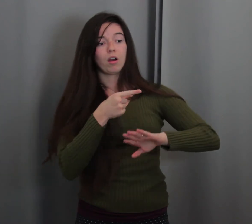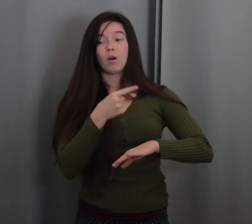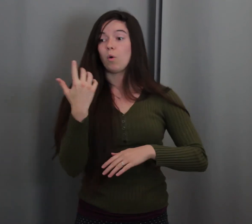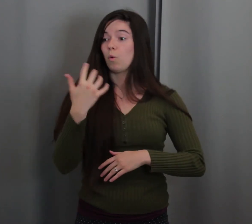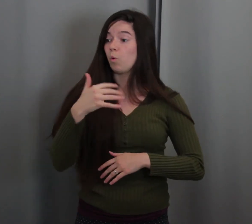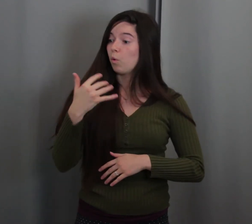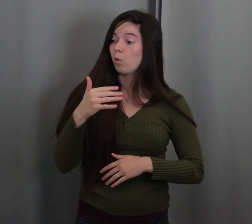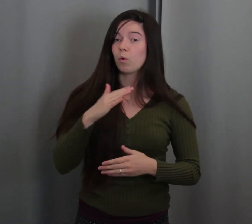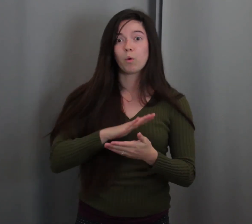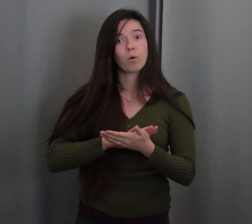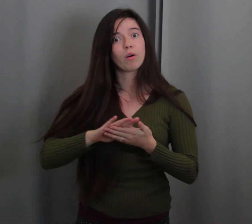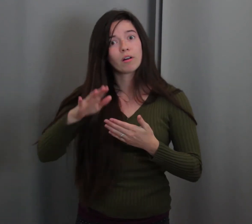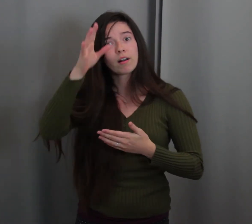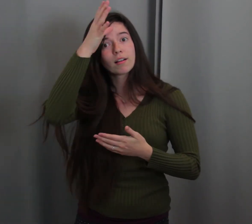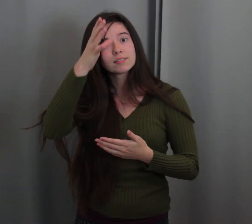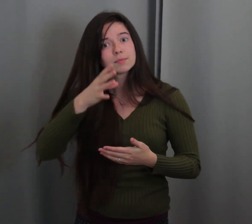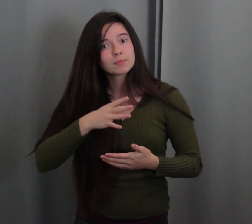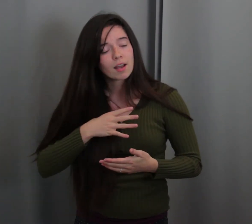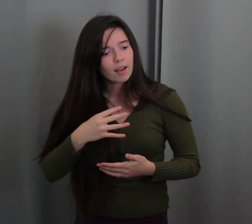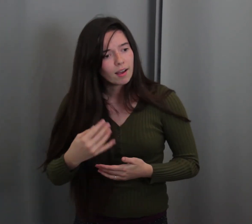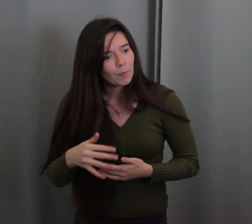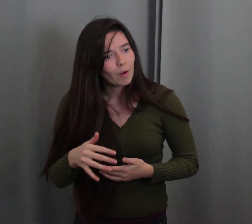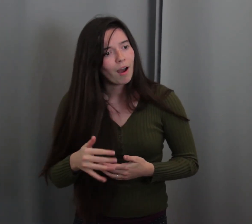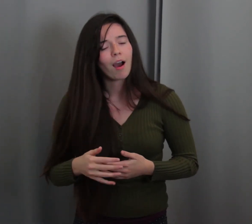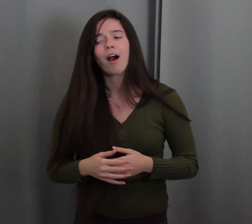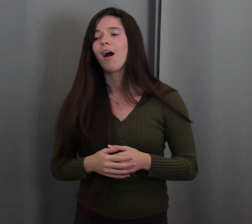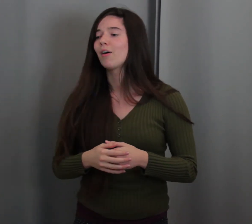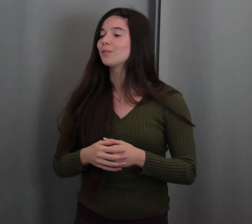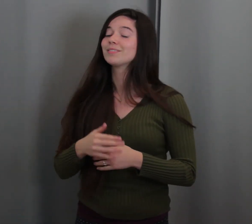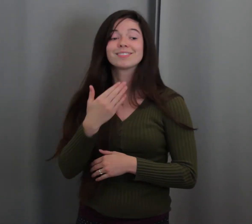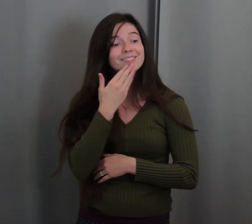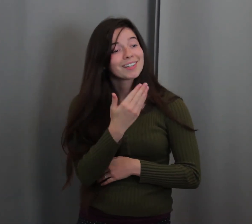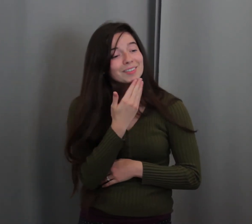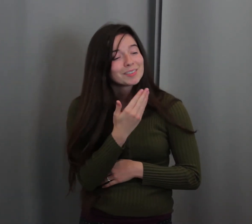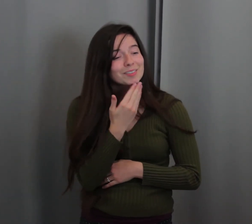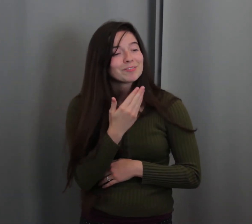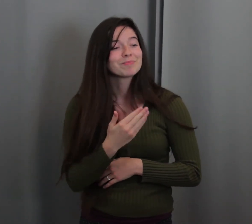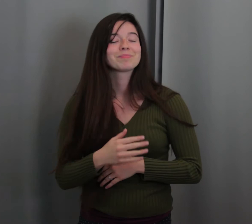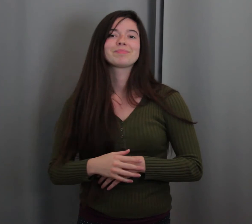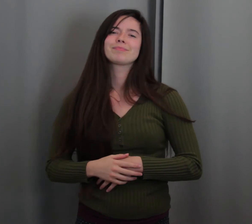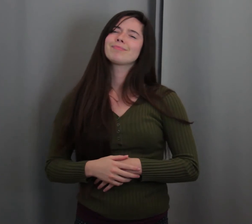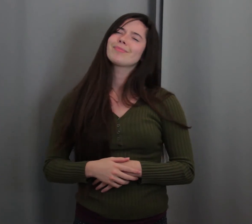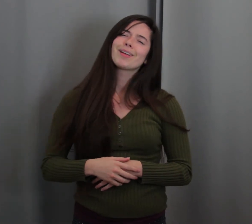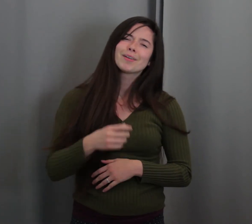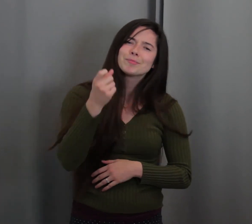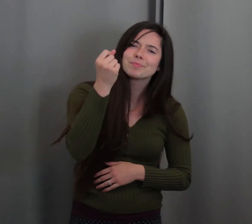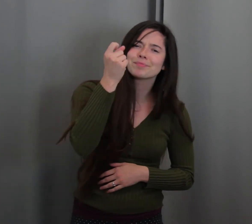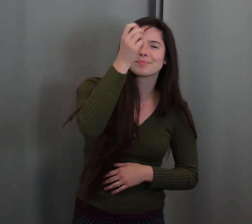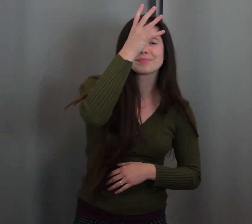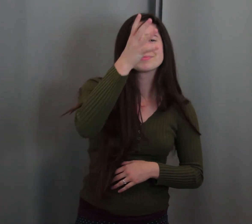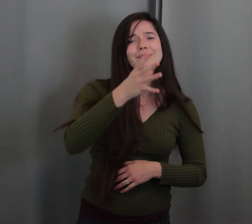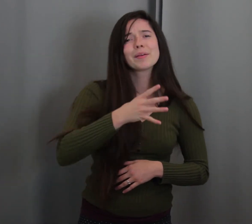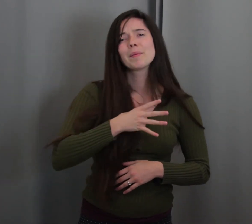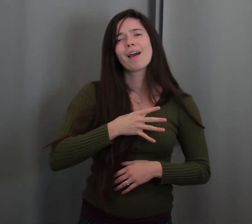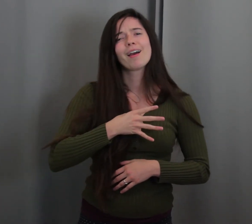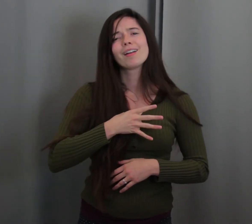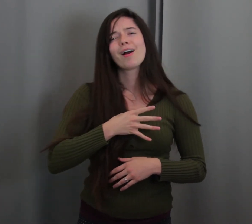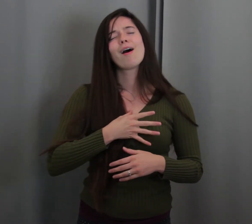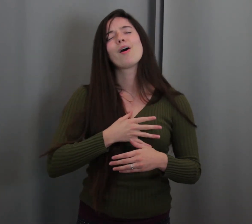garden. Other times we received packages in the mail, always